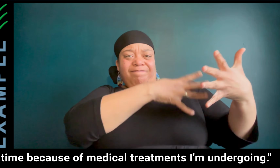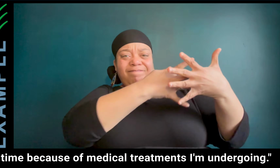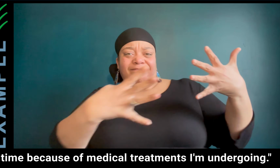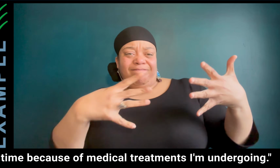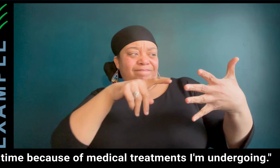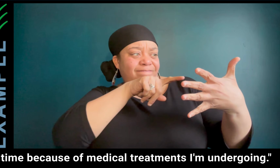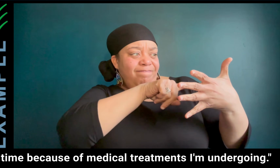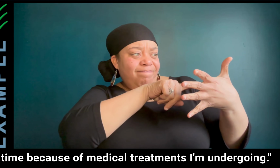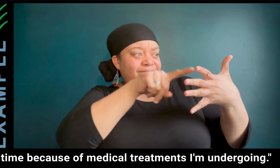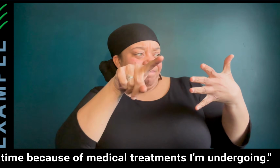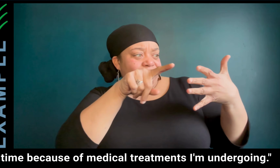undergoing."